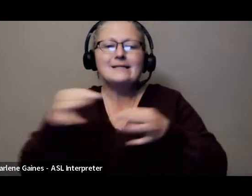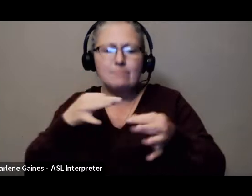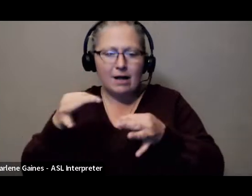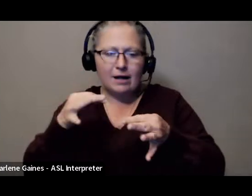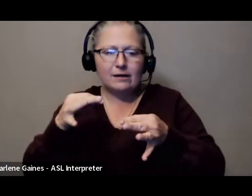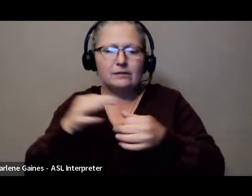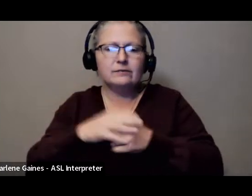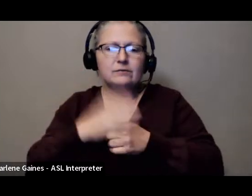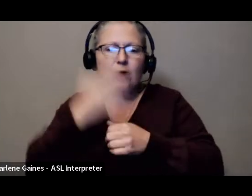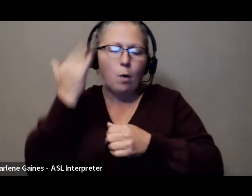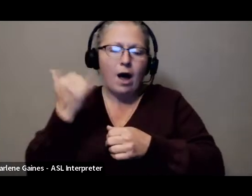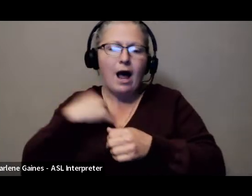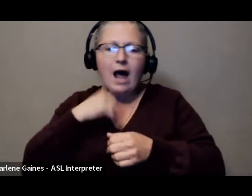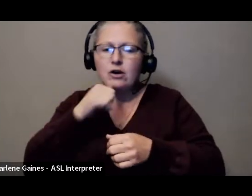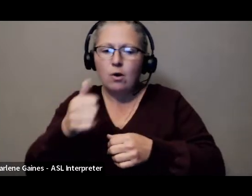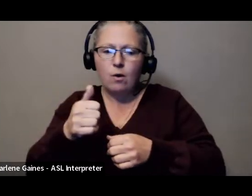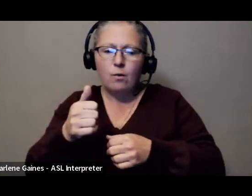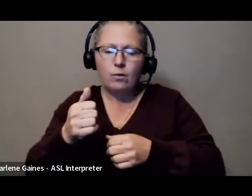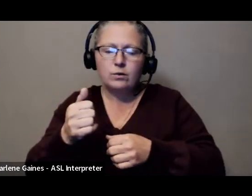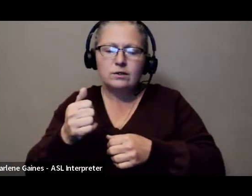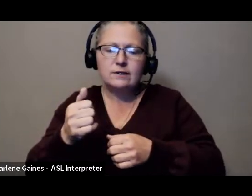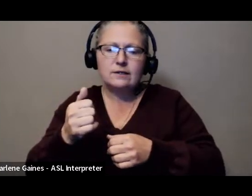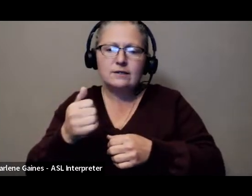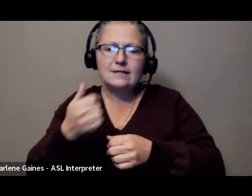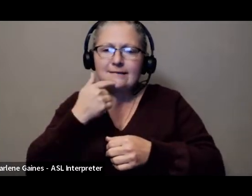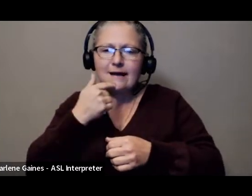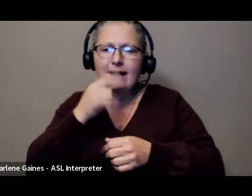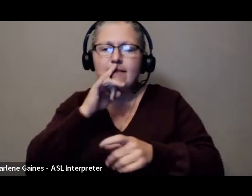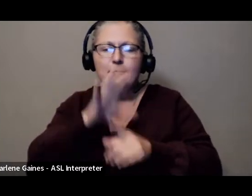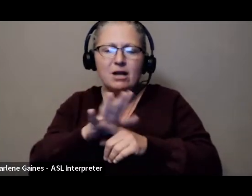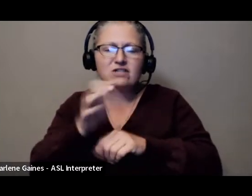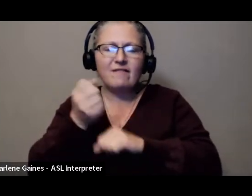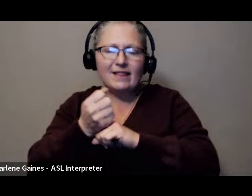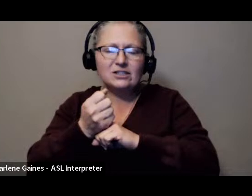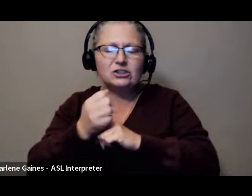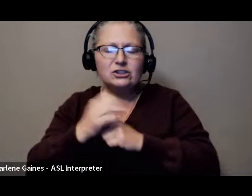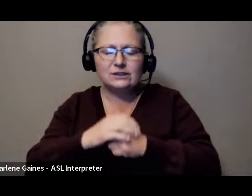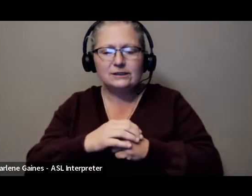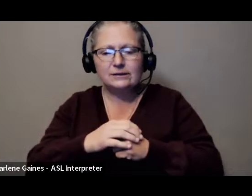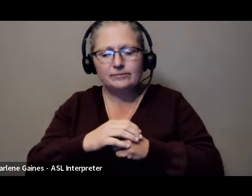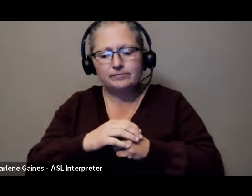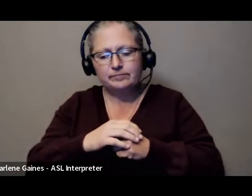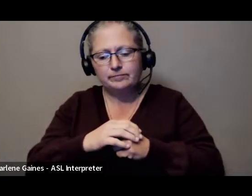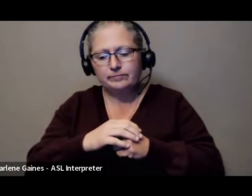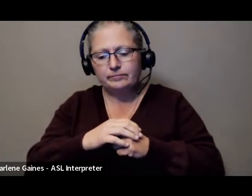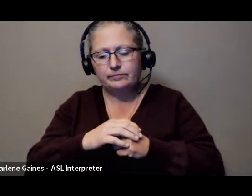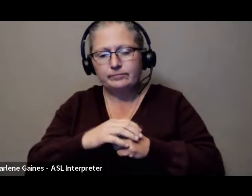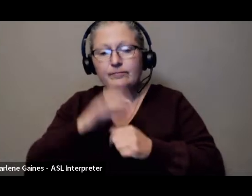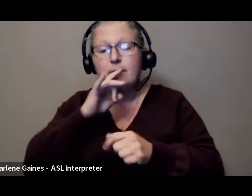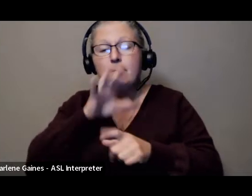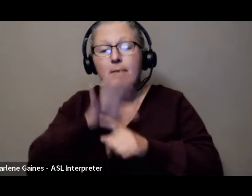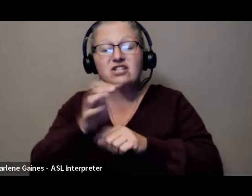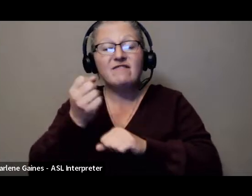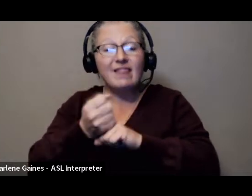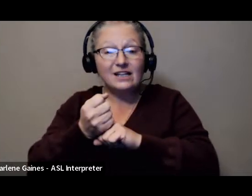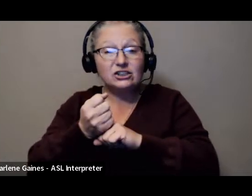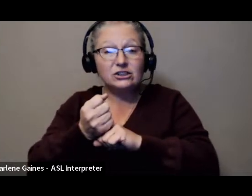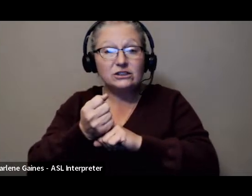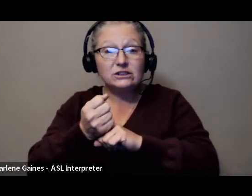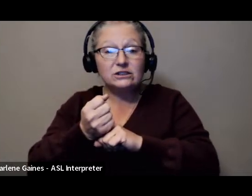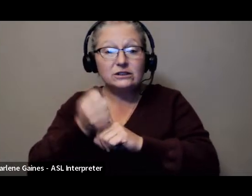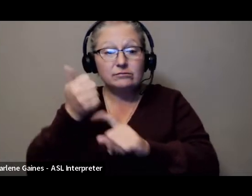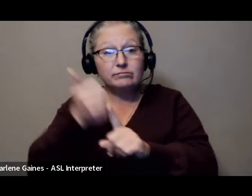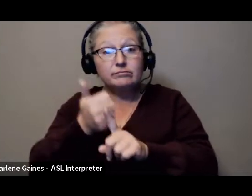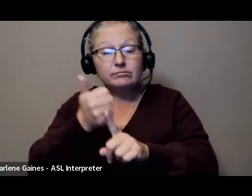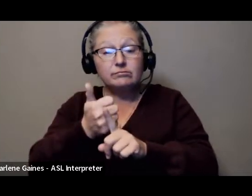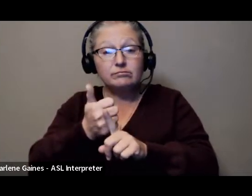explain why I do not say the Pledge of Allegiance. The Pledge of Allegiance is